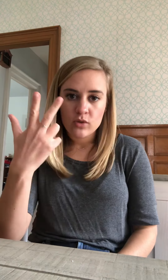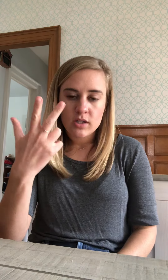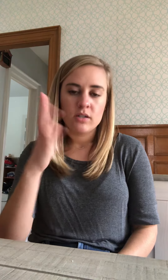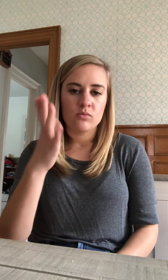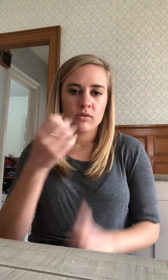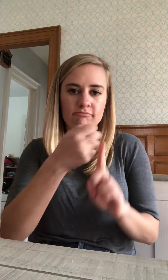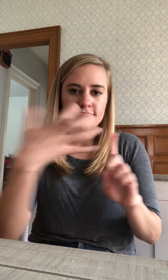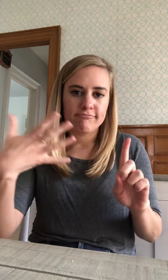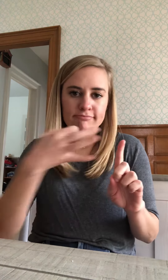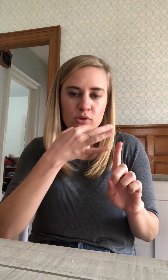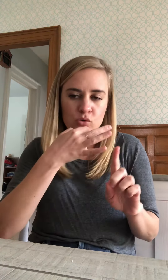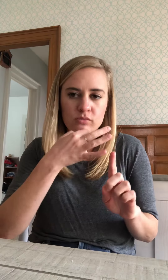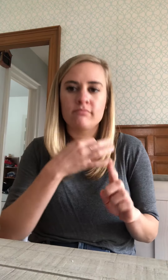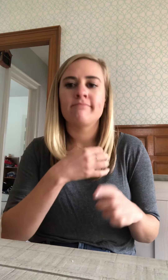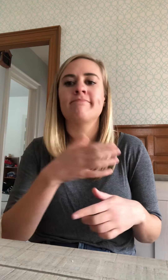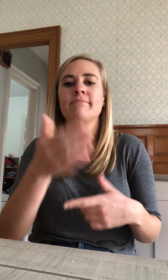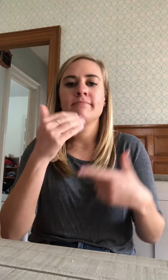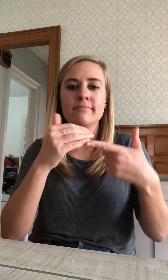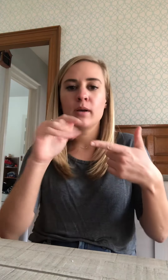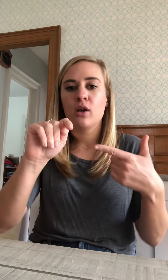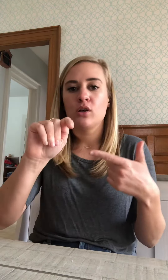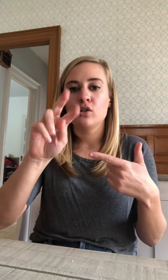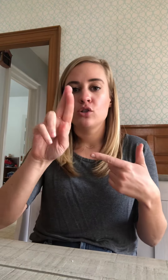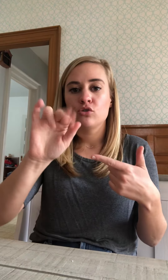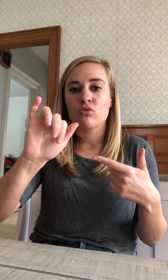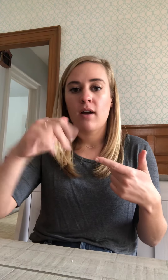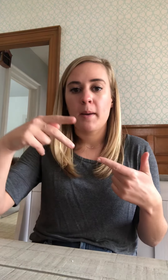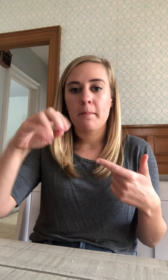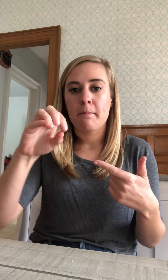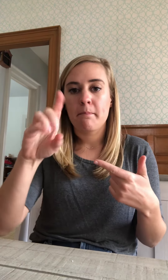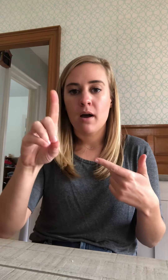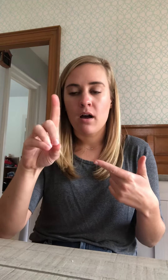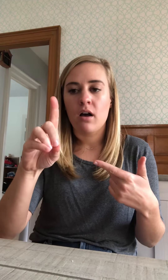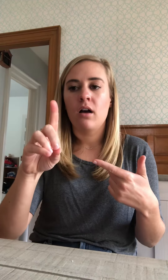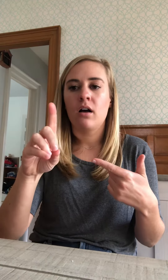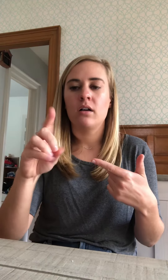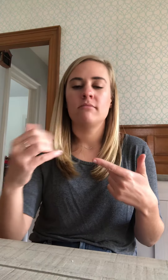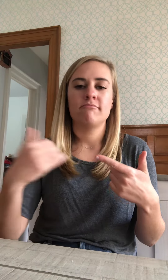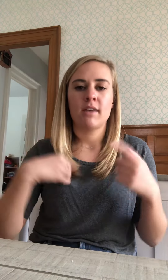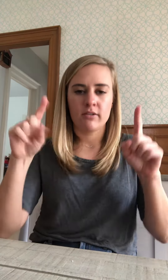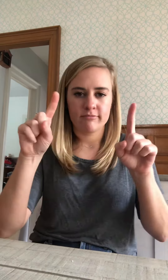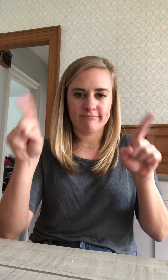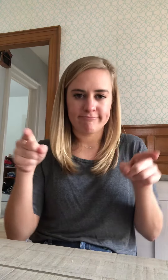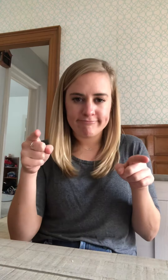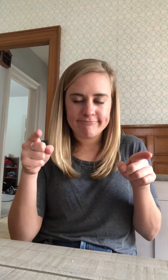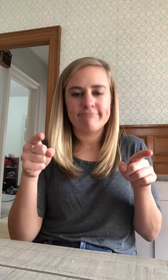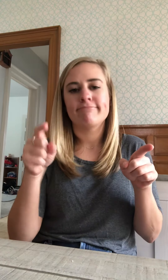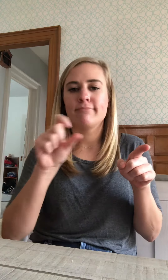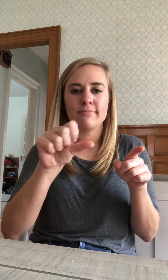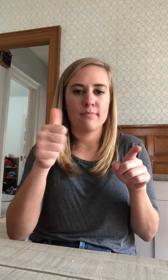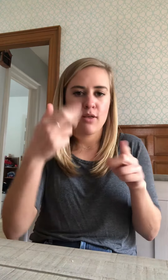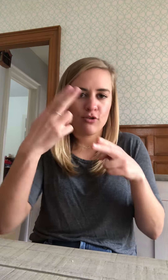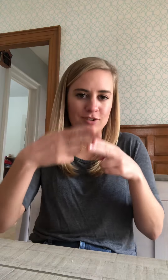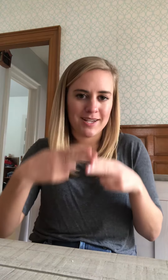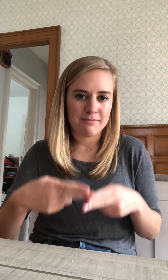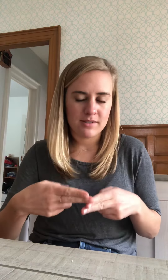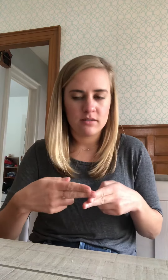minute. Tripod, also called zygomatical maxillary complex or trimalar fractures.